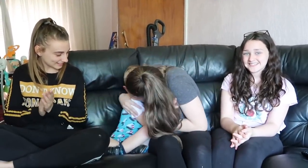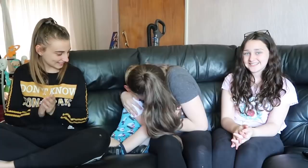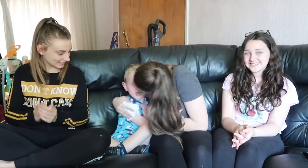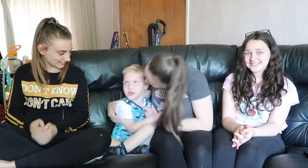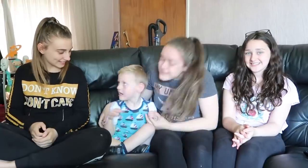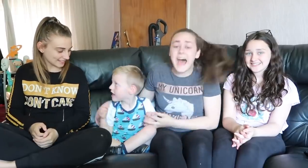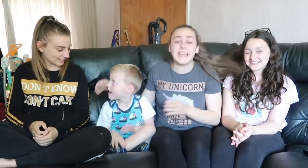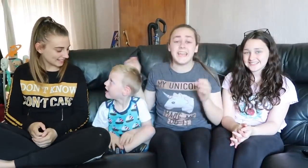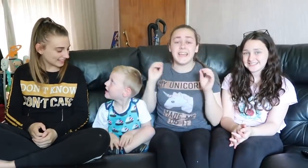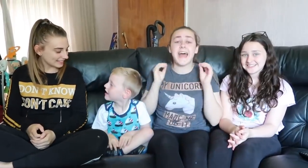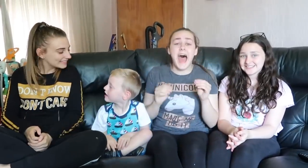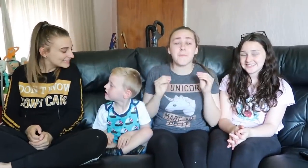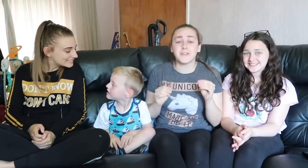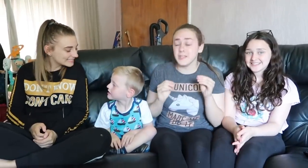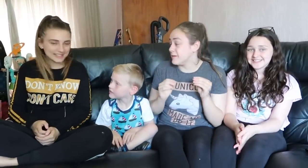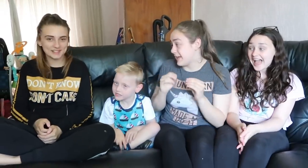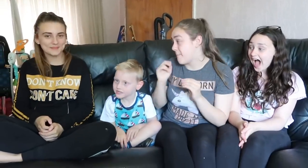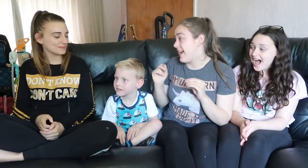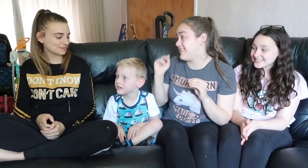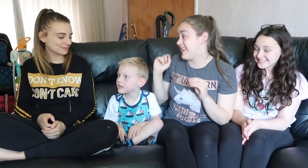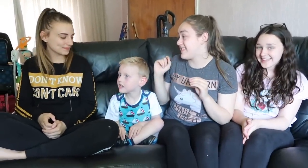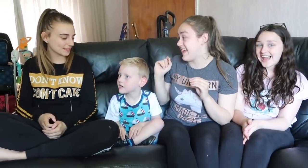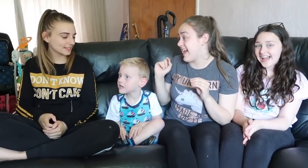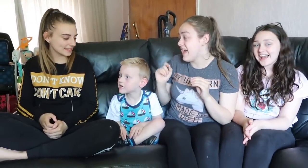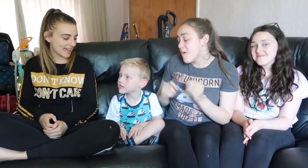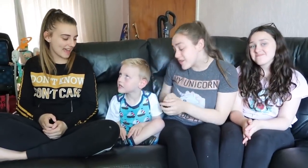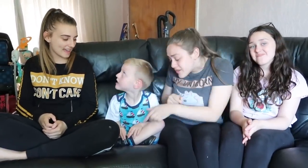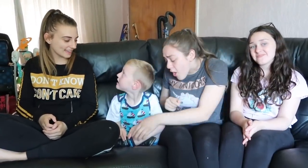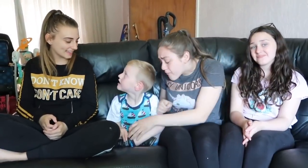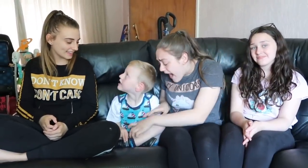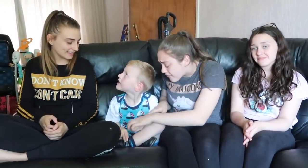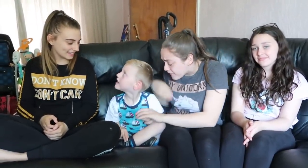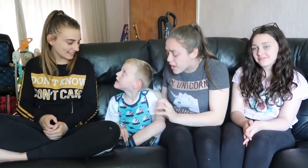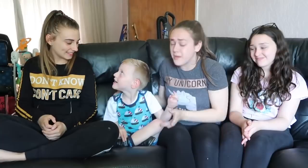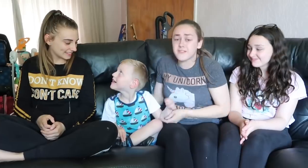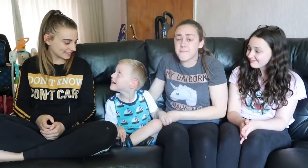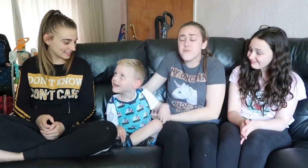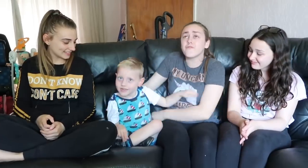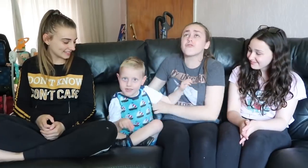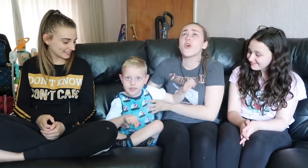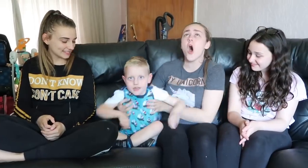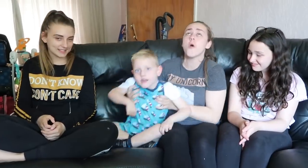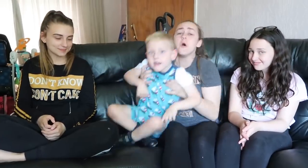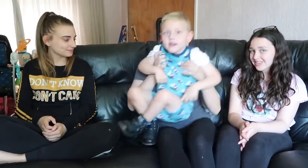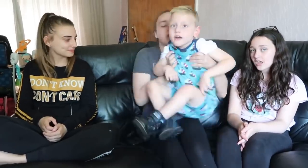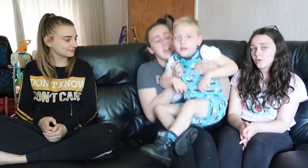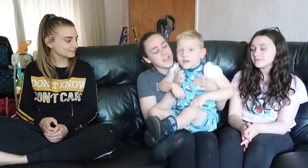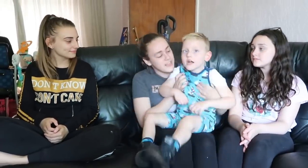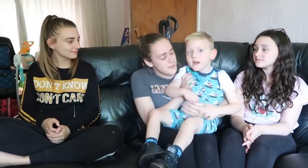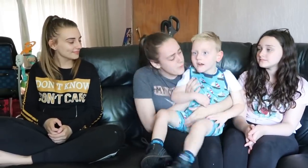dreams for so much. Can you